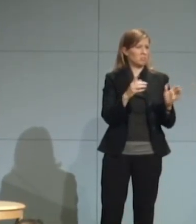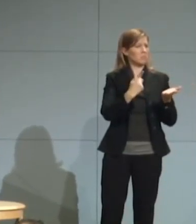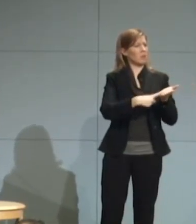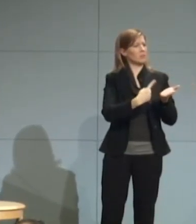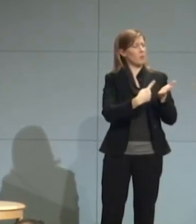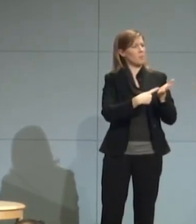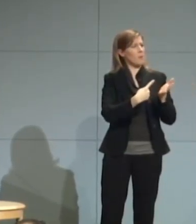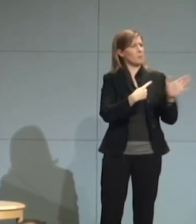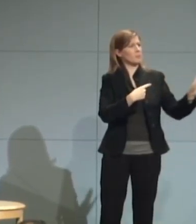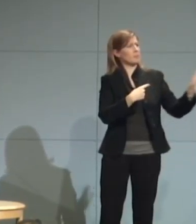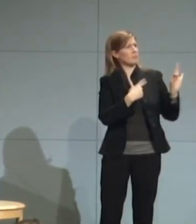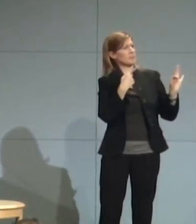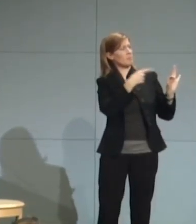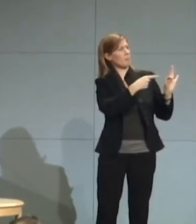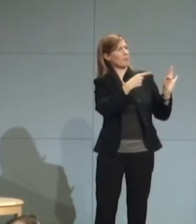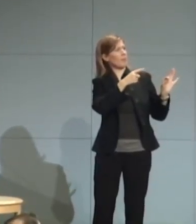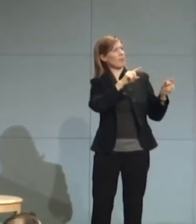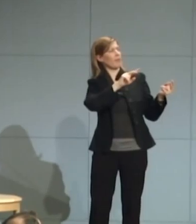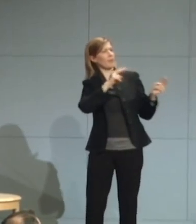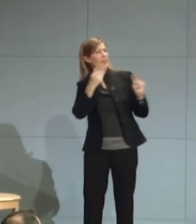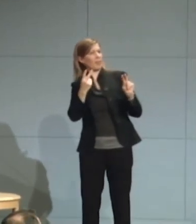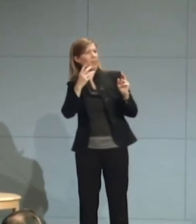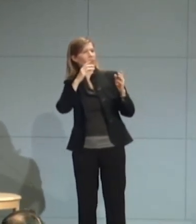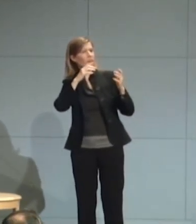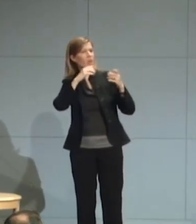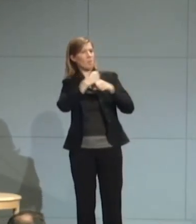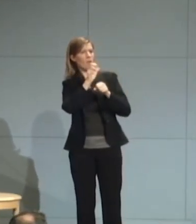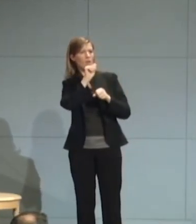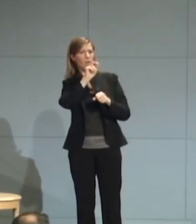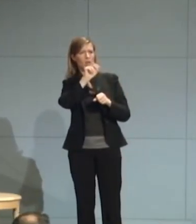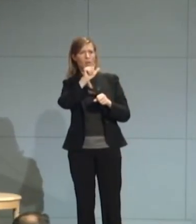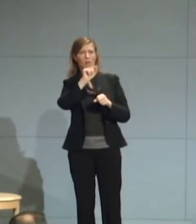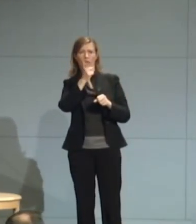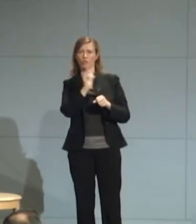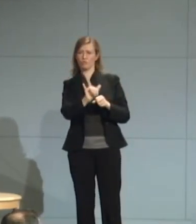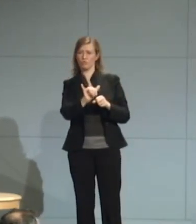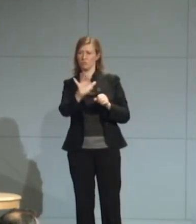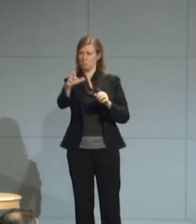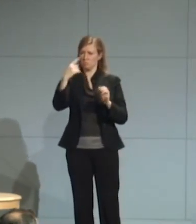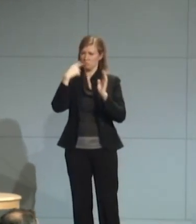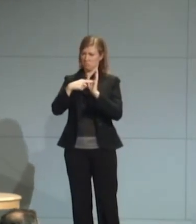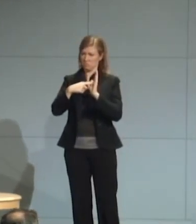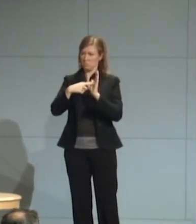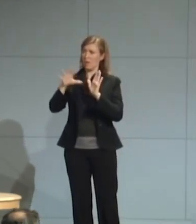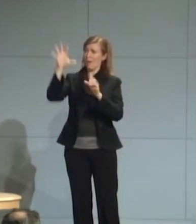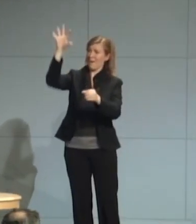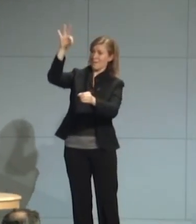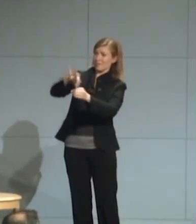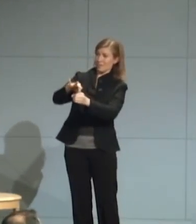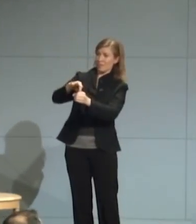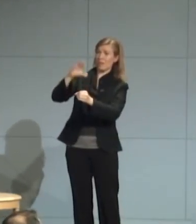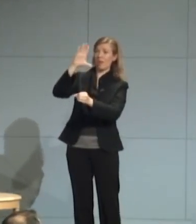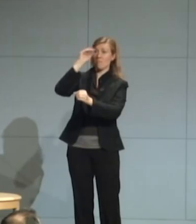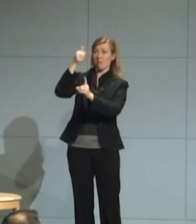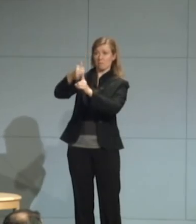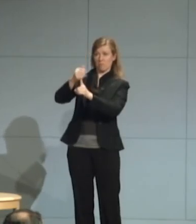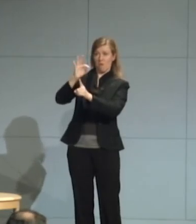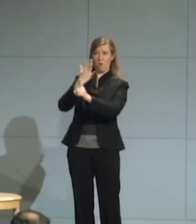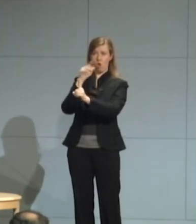But apparently folks like Mr. Jeff in South Carolina and others